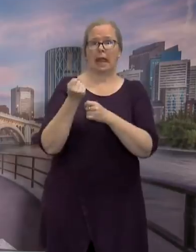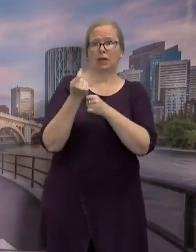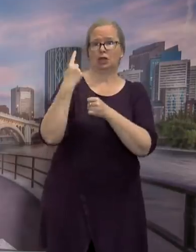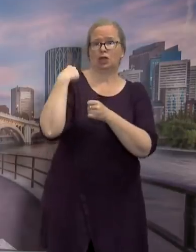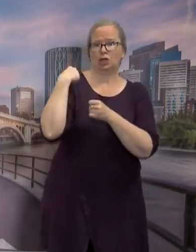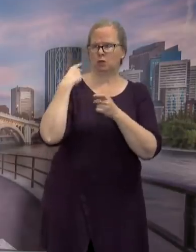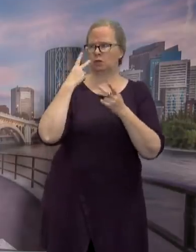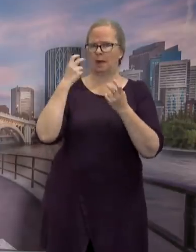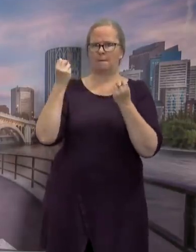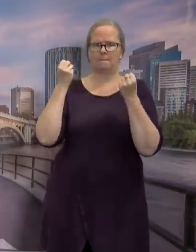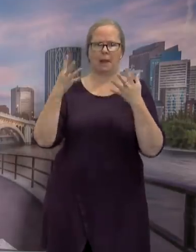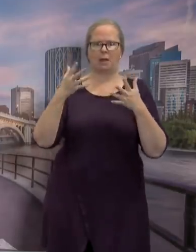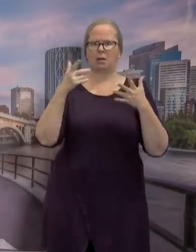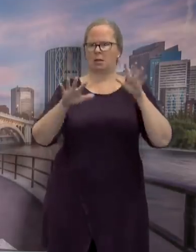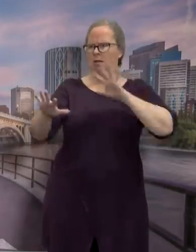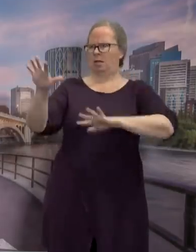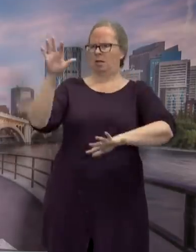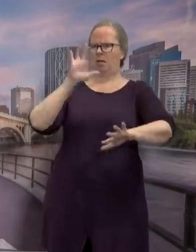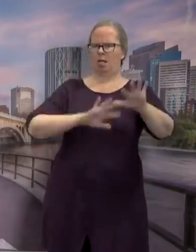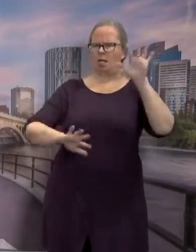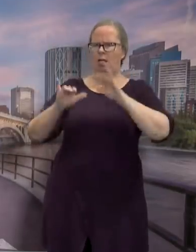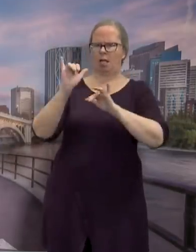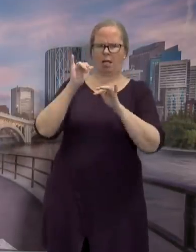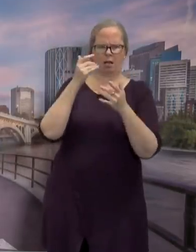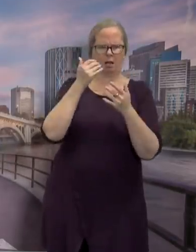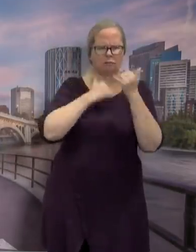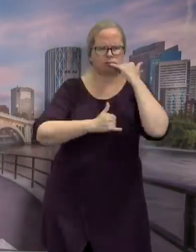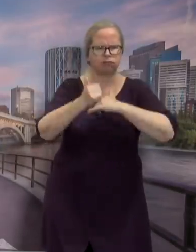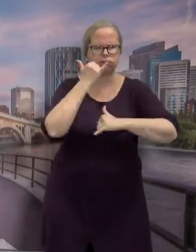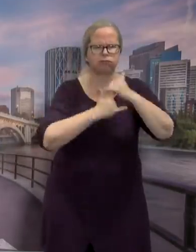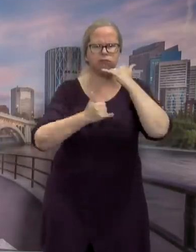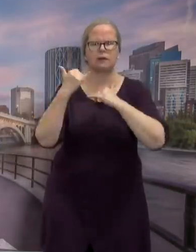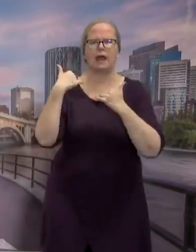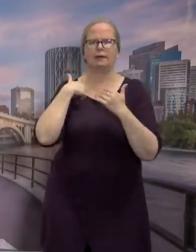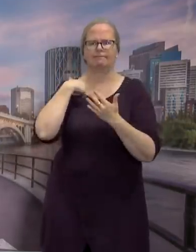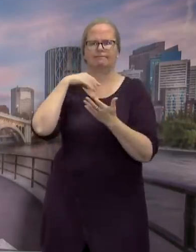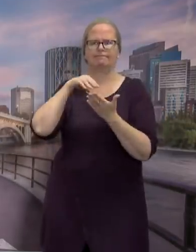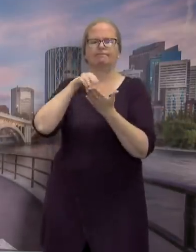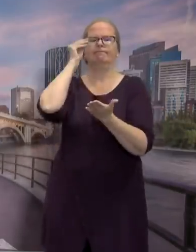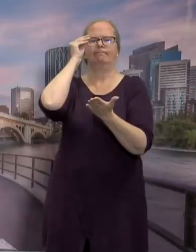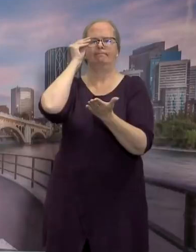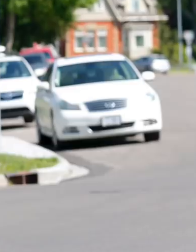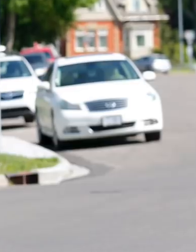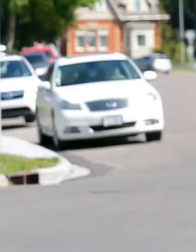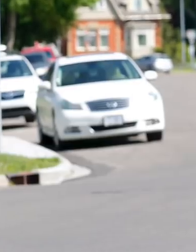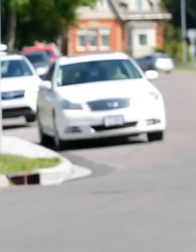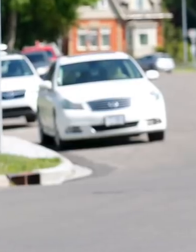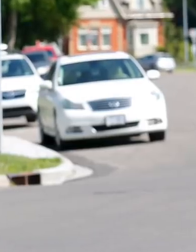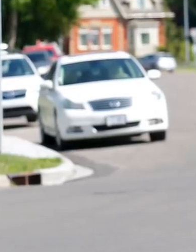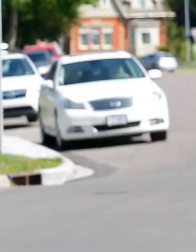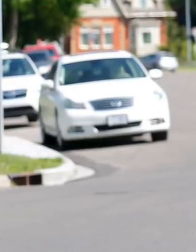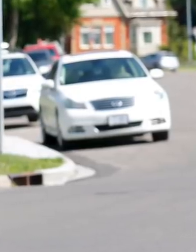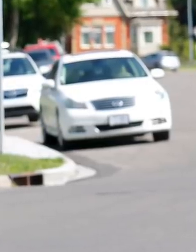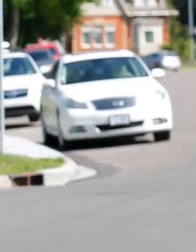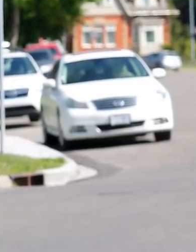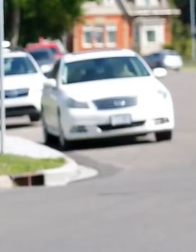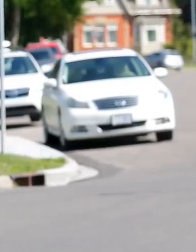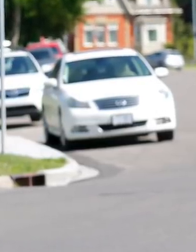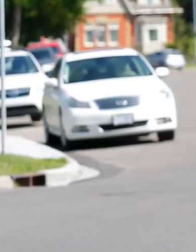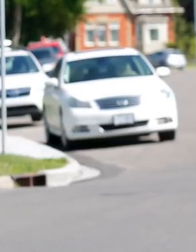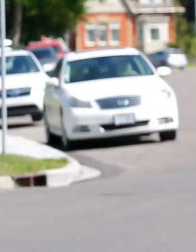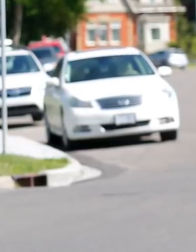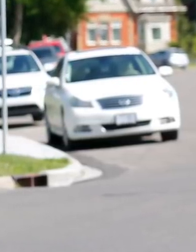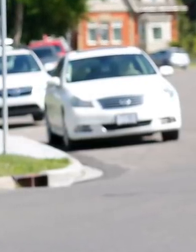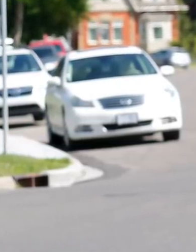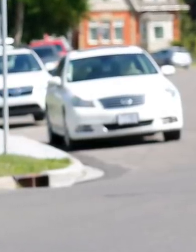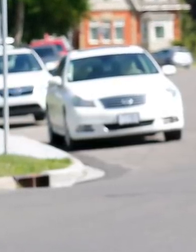operators wanted us to actually go after the scofflaws. So $75 to $400 now,